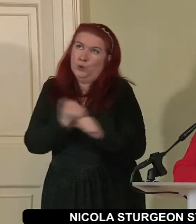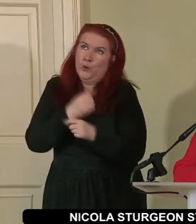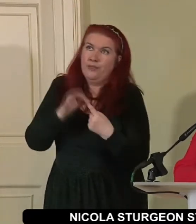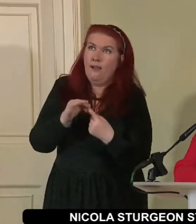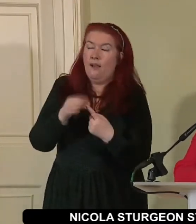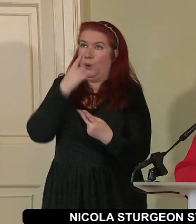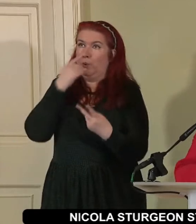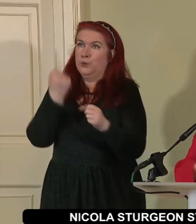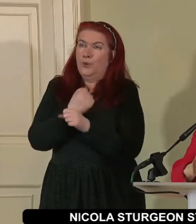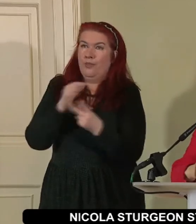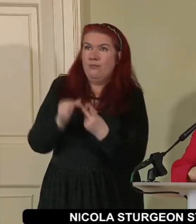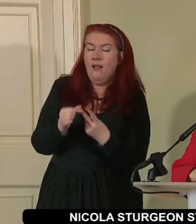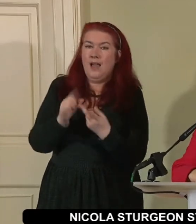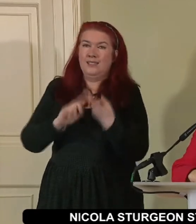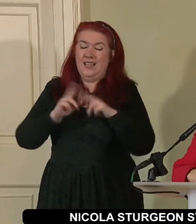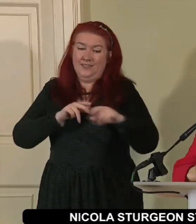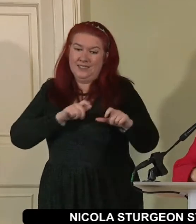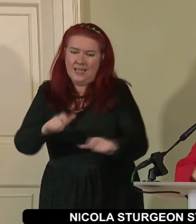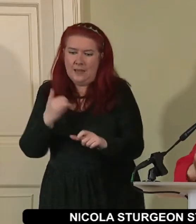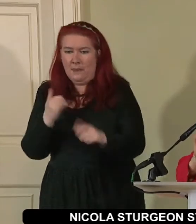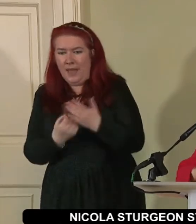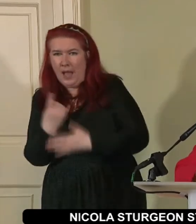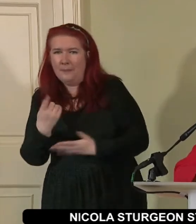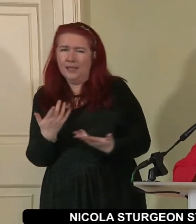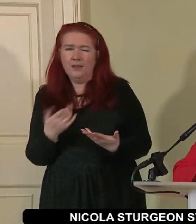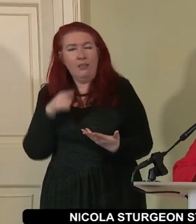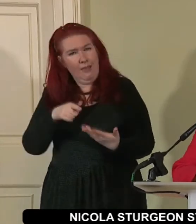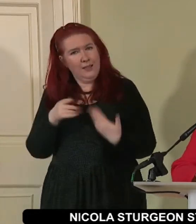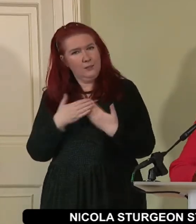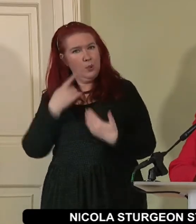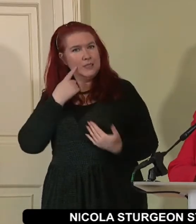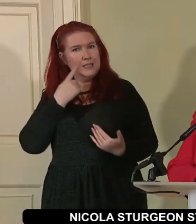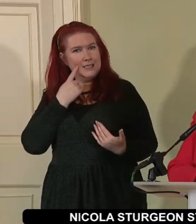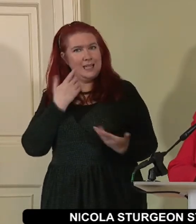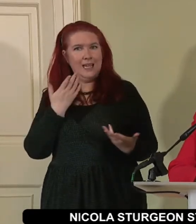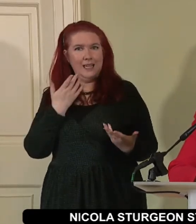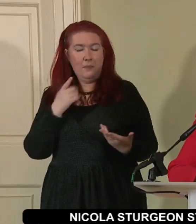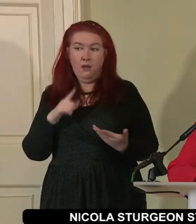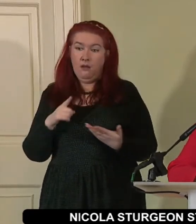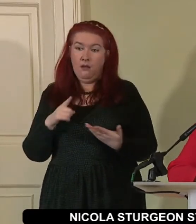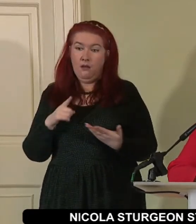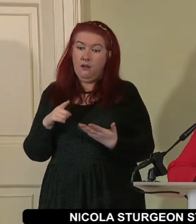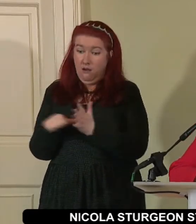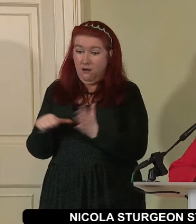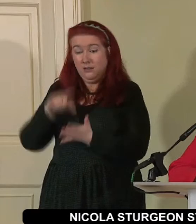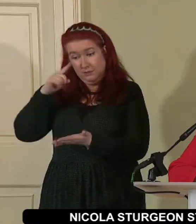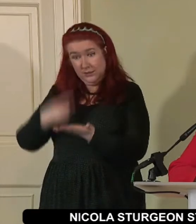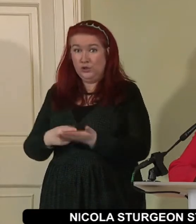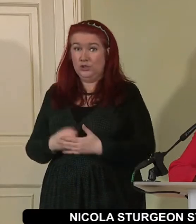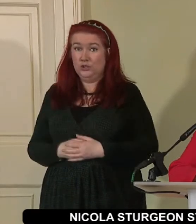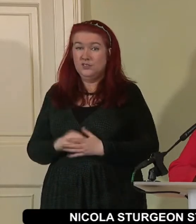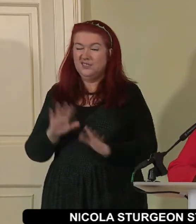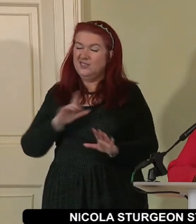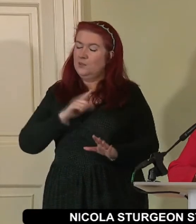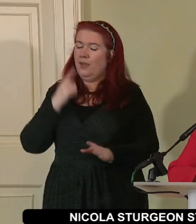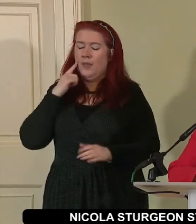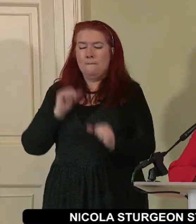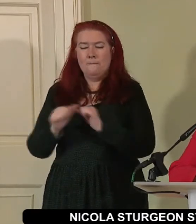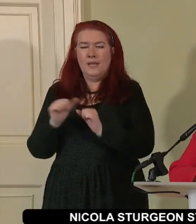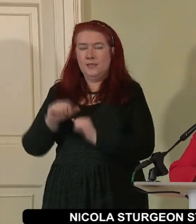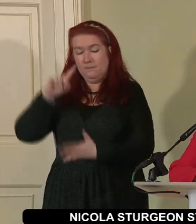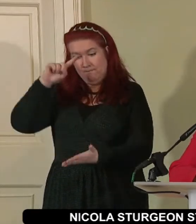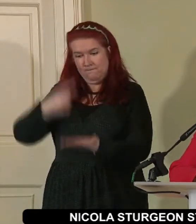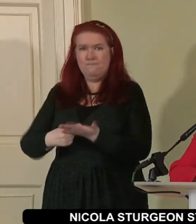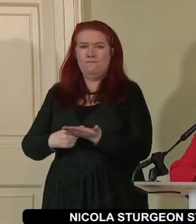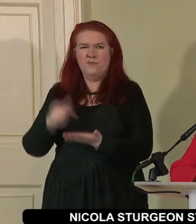a bit longer, you know, something might happen. It's always easier to find the reasons not to make a decision. I think it's better to make the